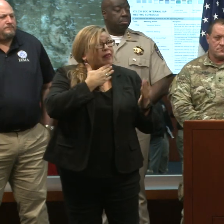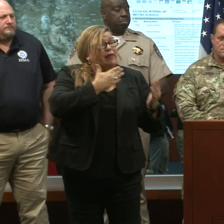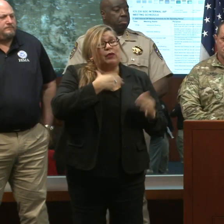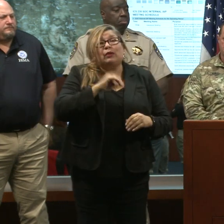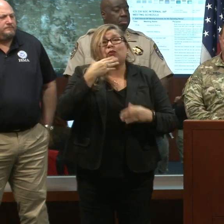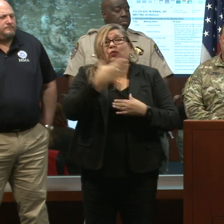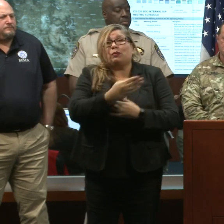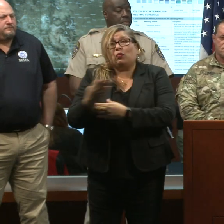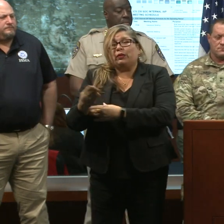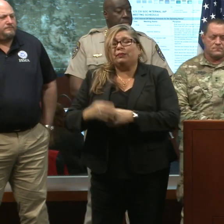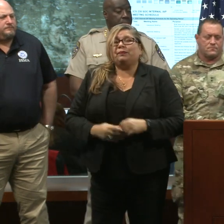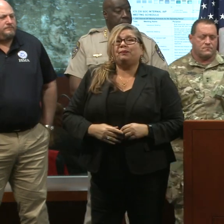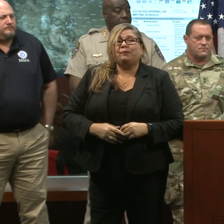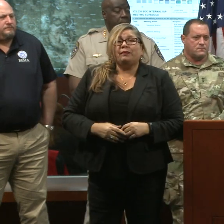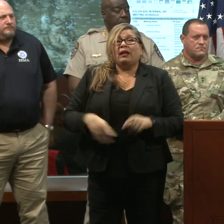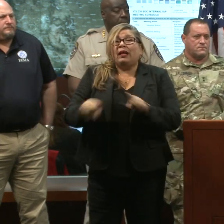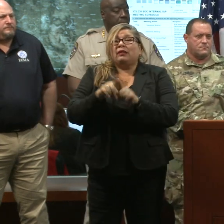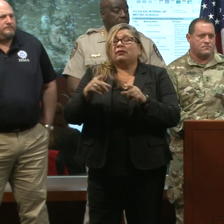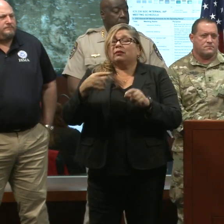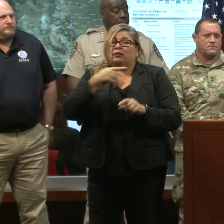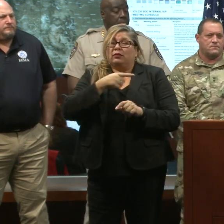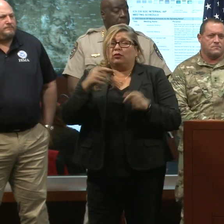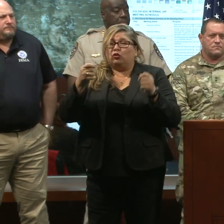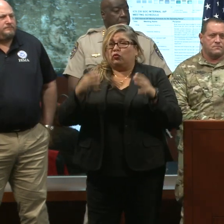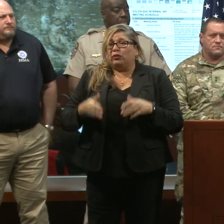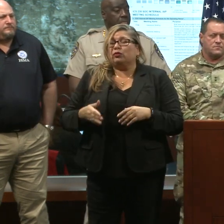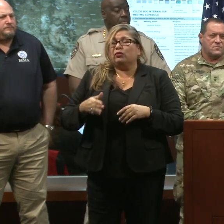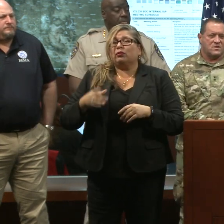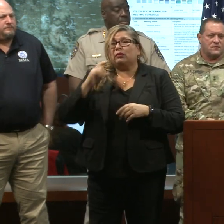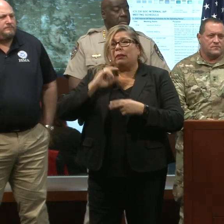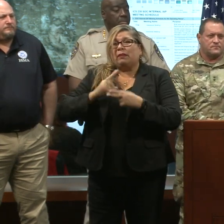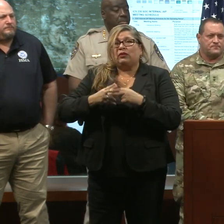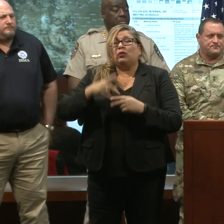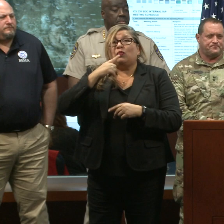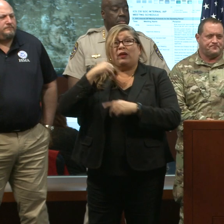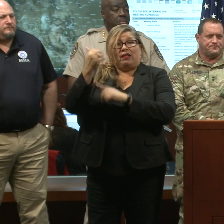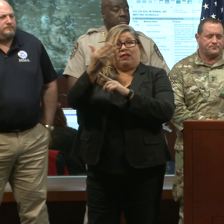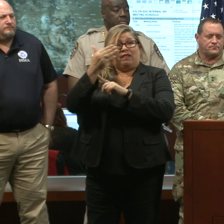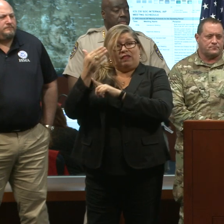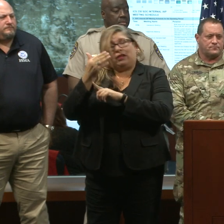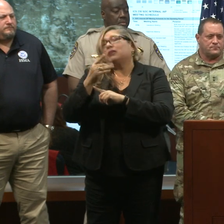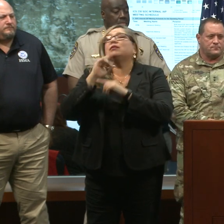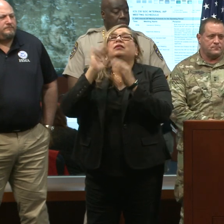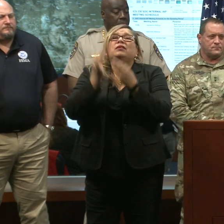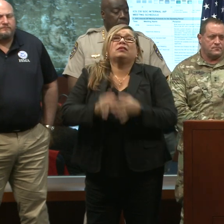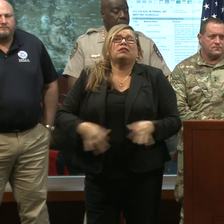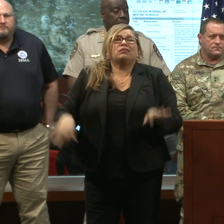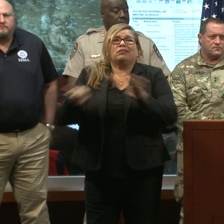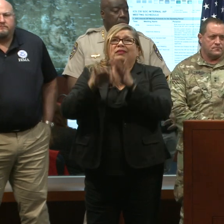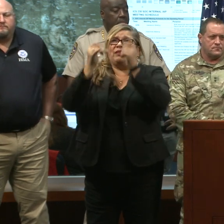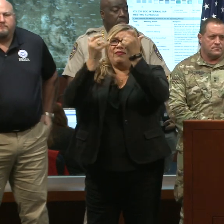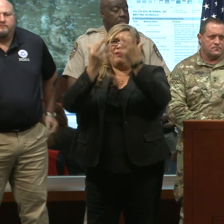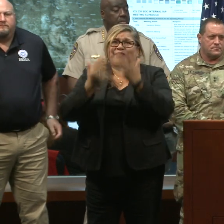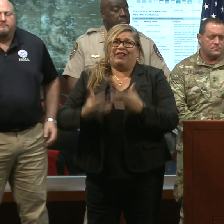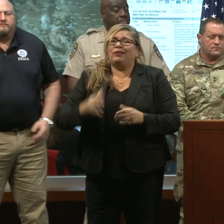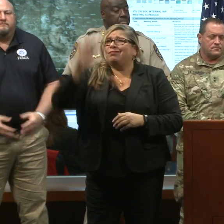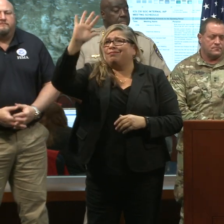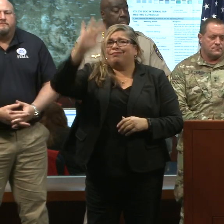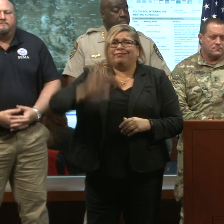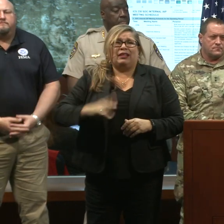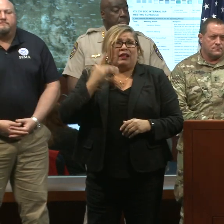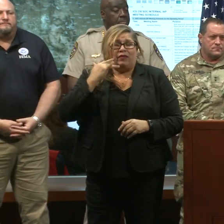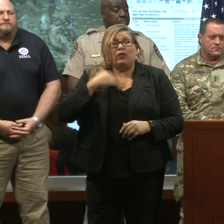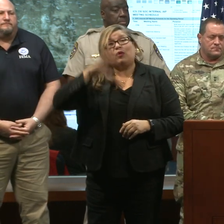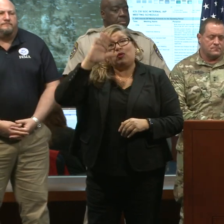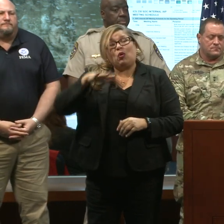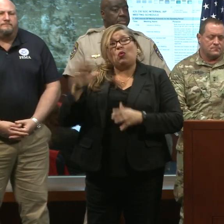morning. As the director mentioned, red flag conditions, critical fire weather across all of California. And although wind